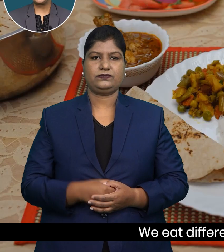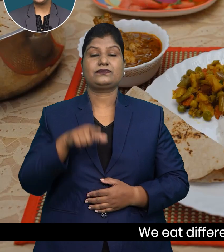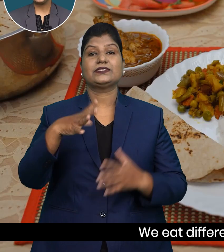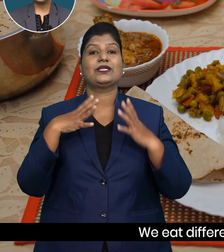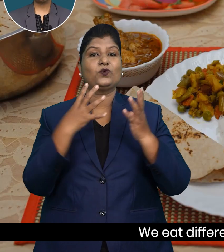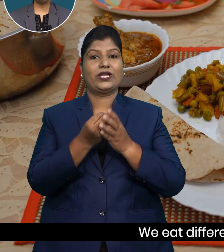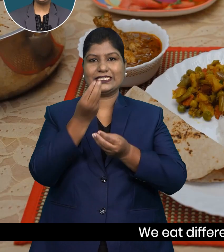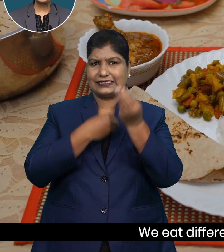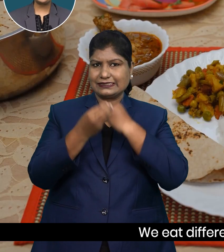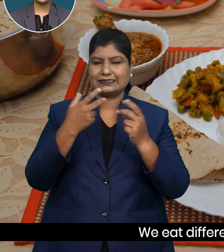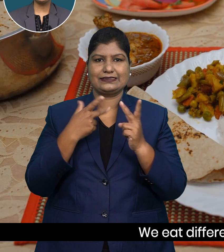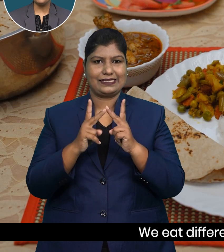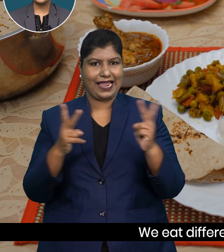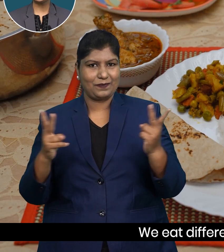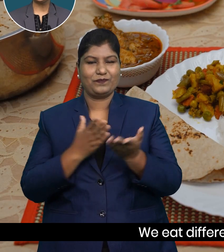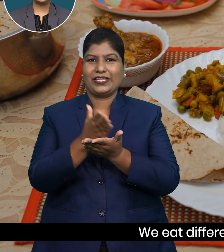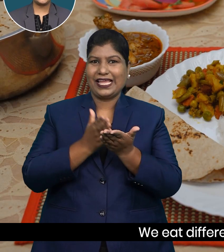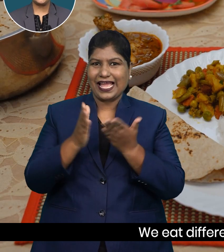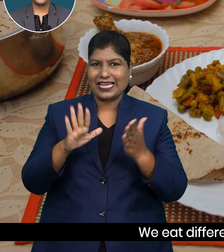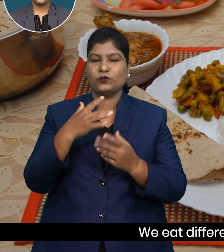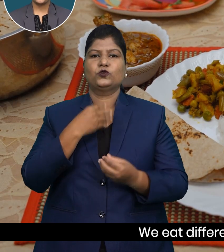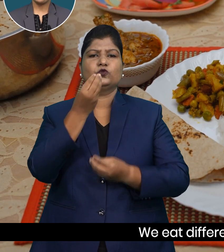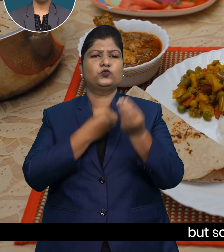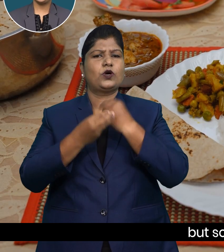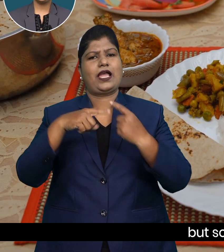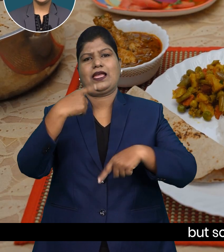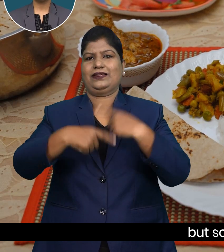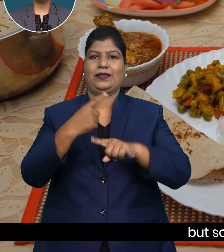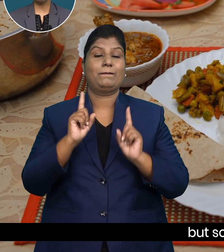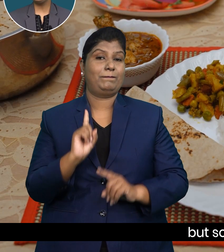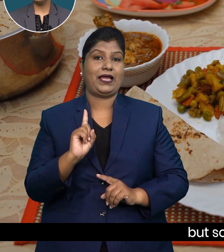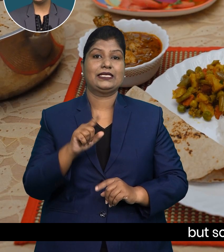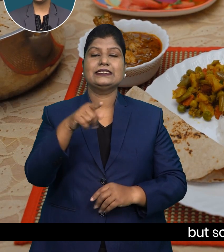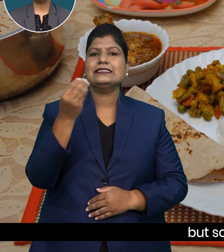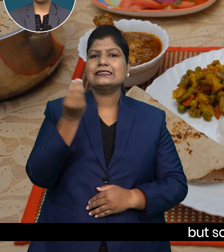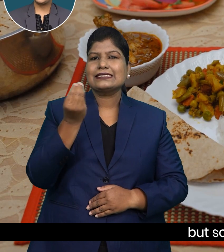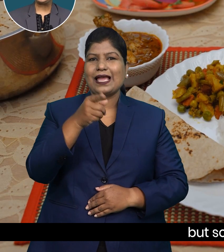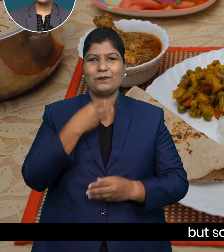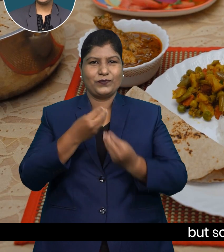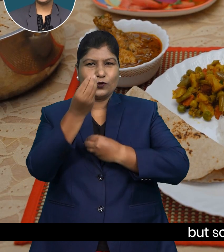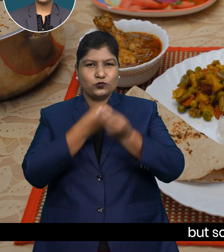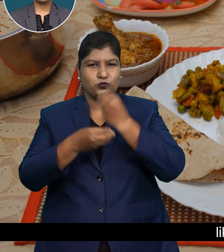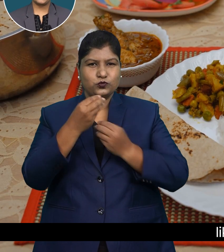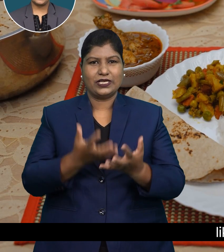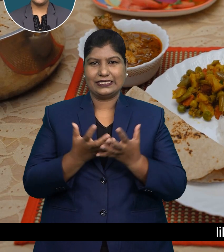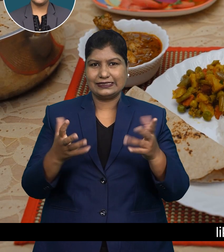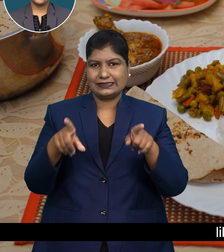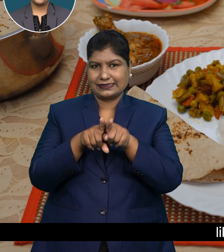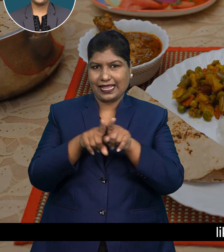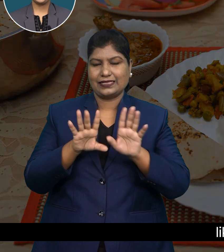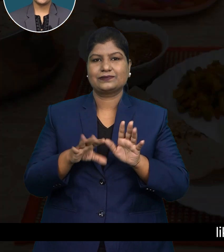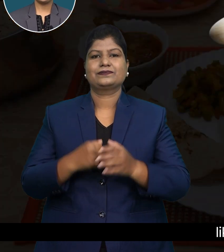We eat different types of foods daily, but some foods items